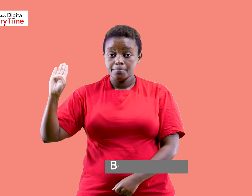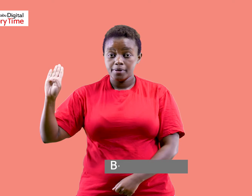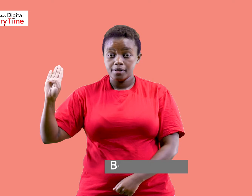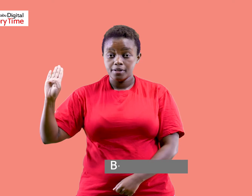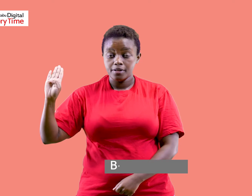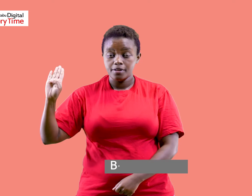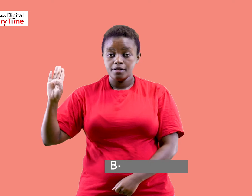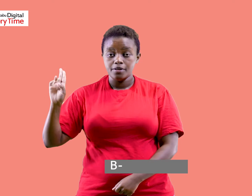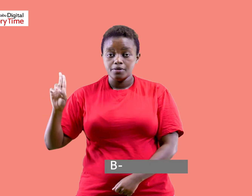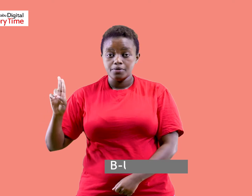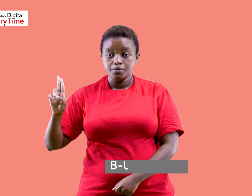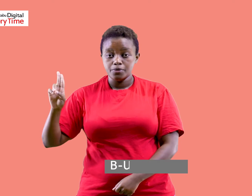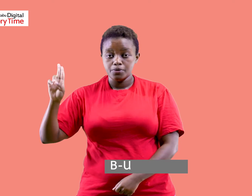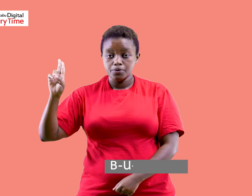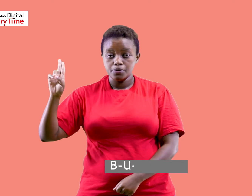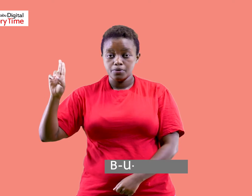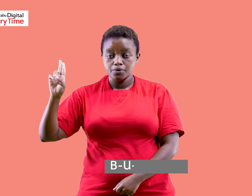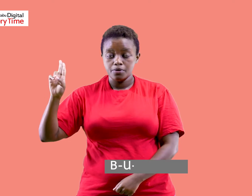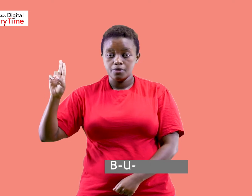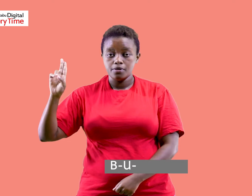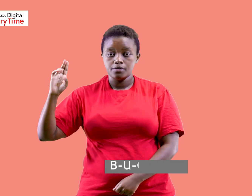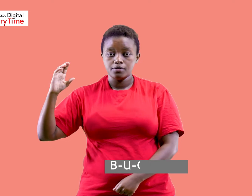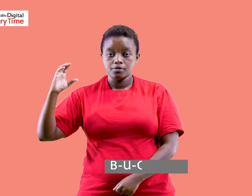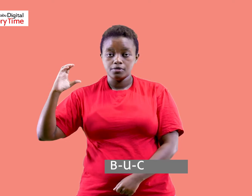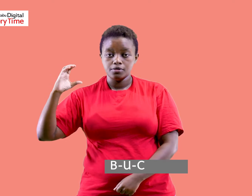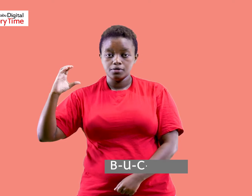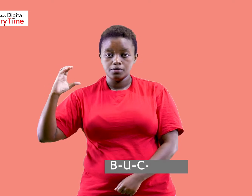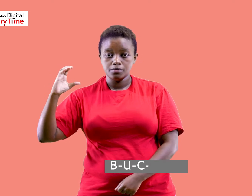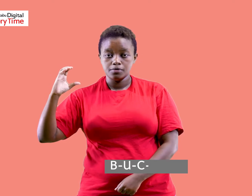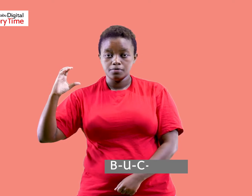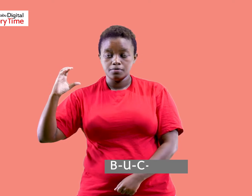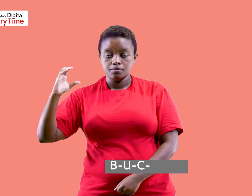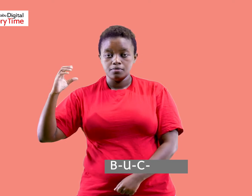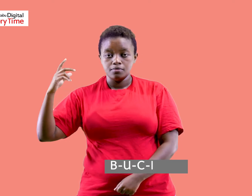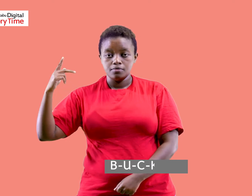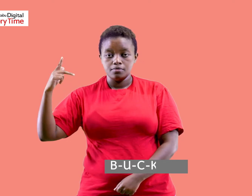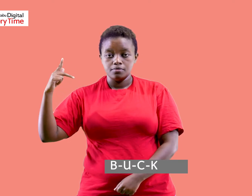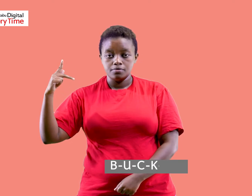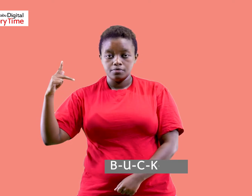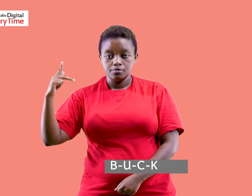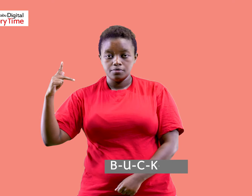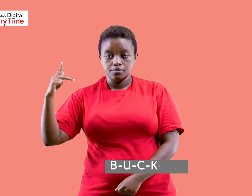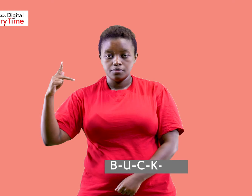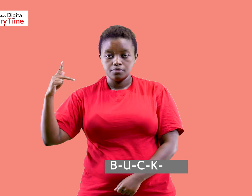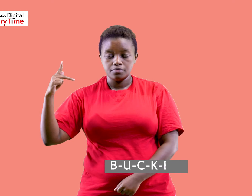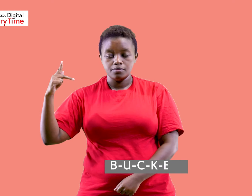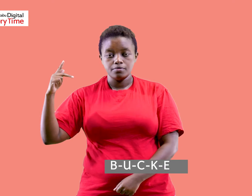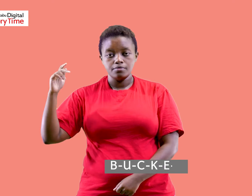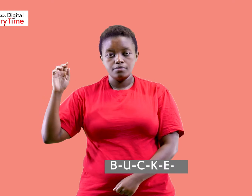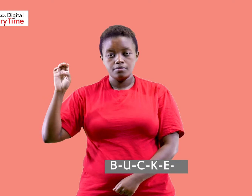B U C K